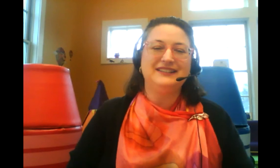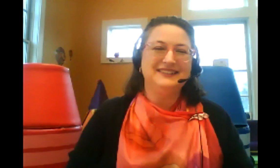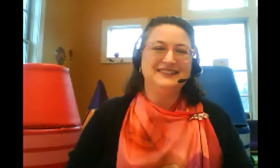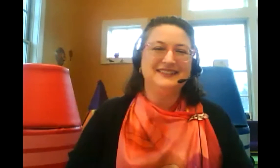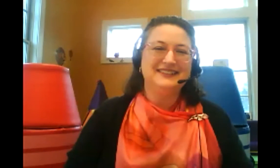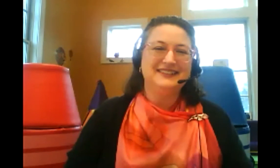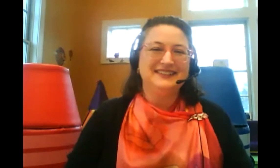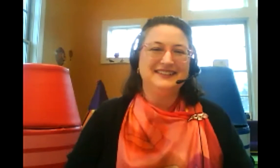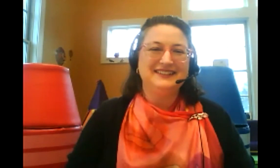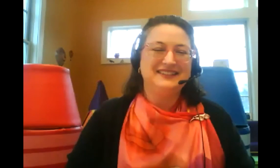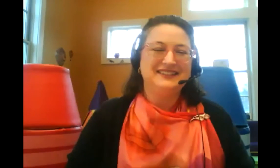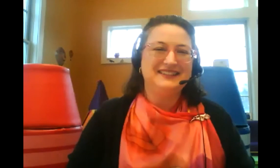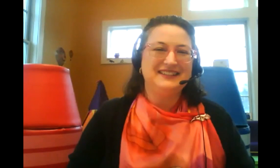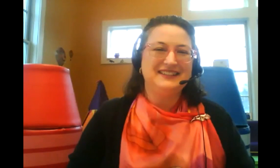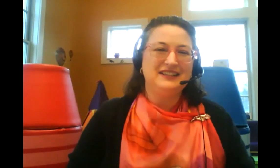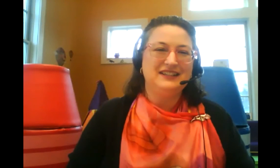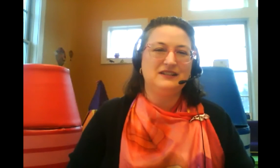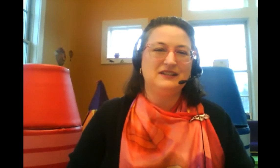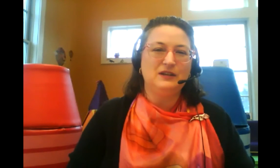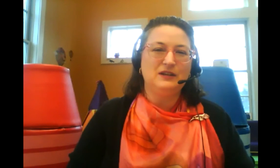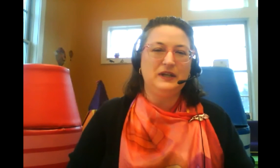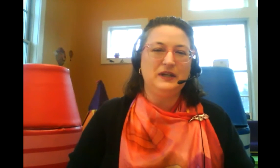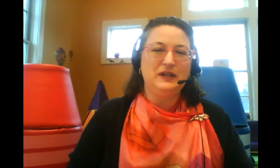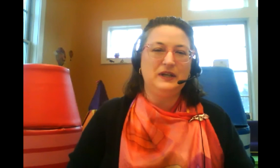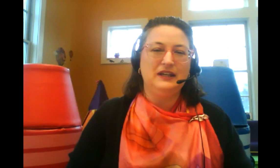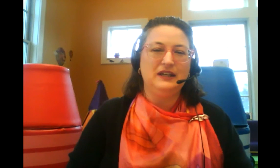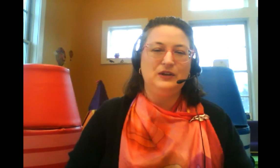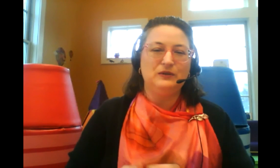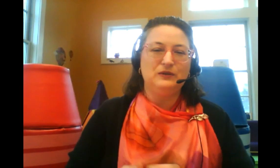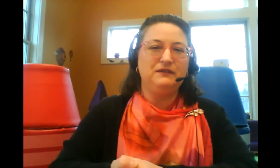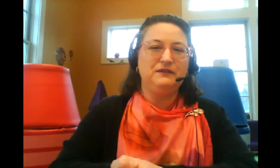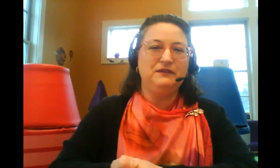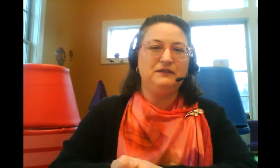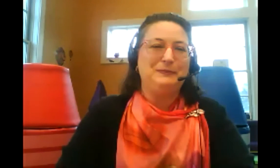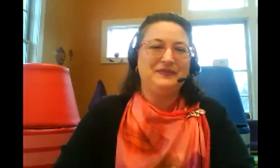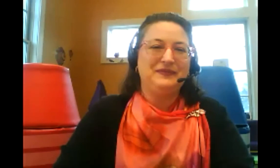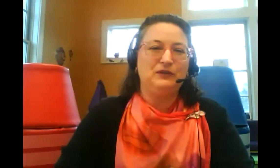unless somebody who's deaf has given you a name and they'll give you a sign if they have them